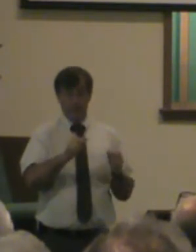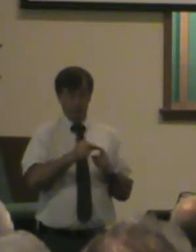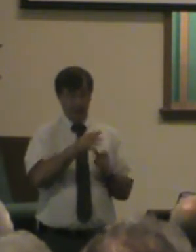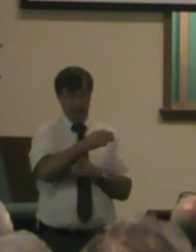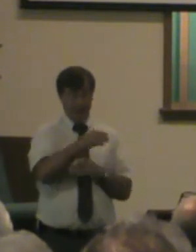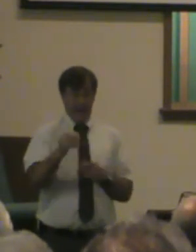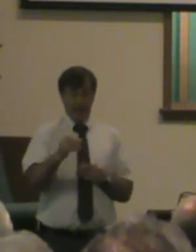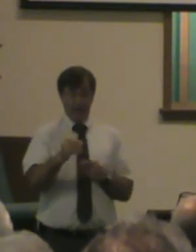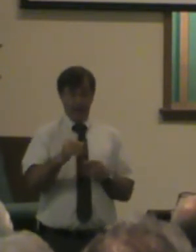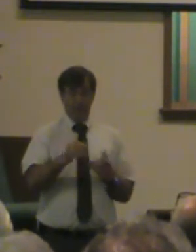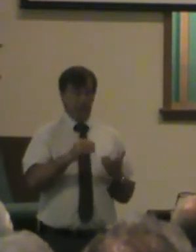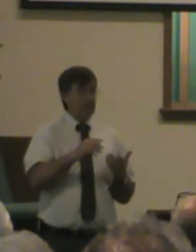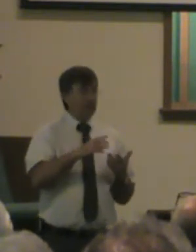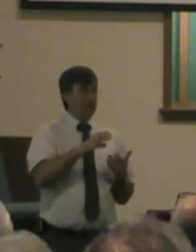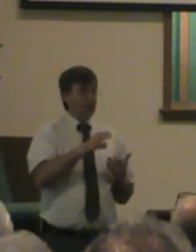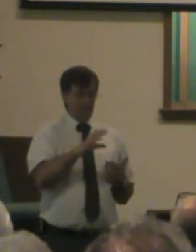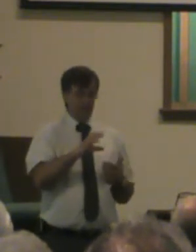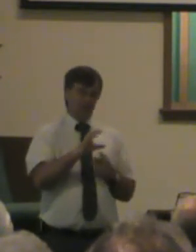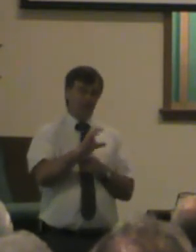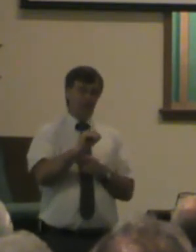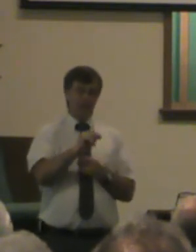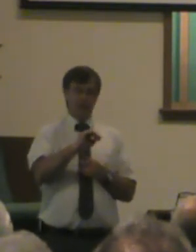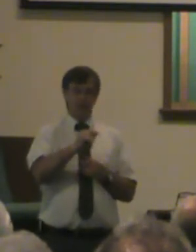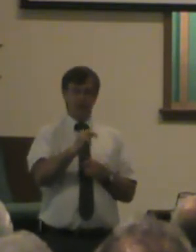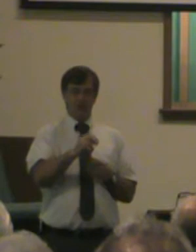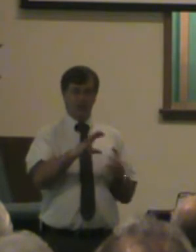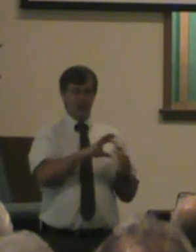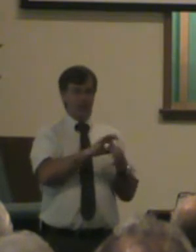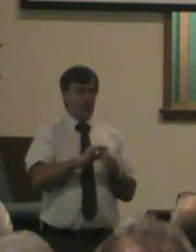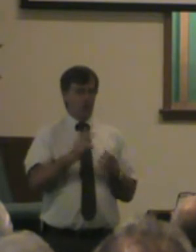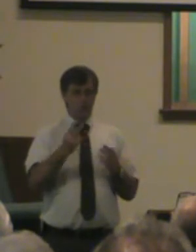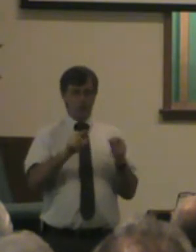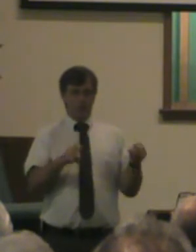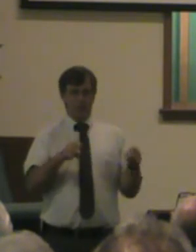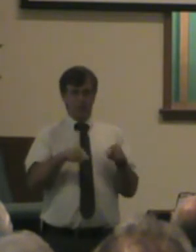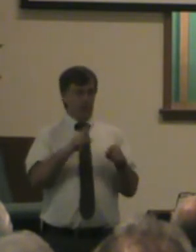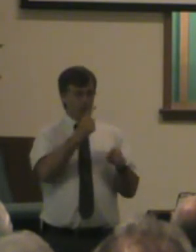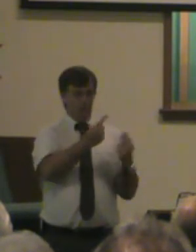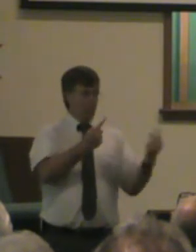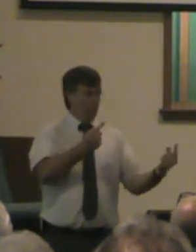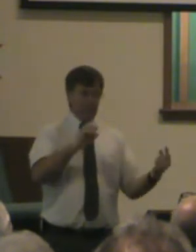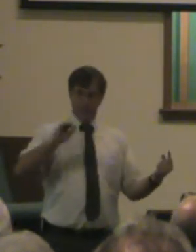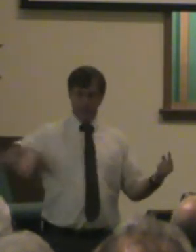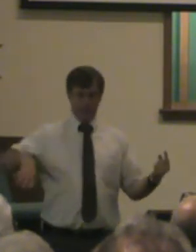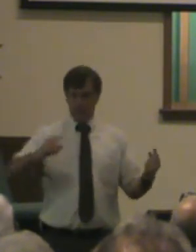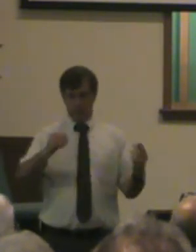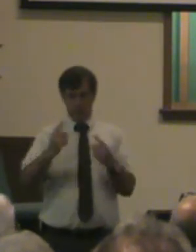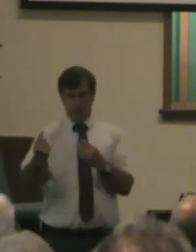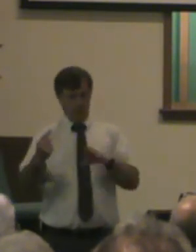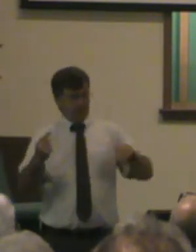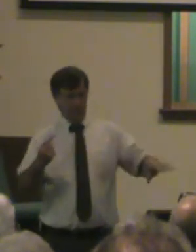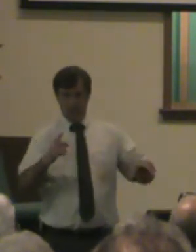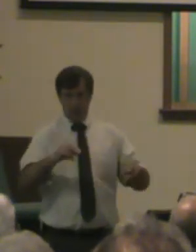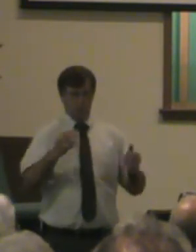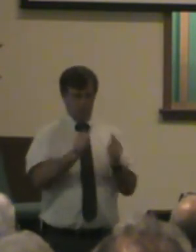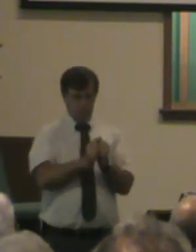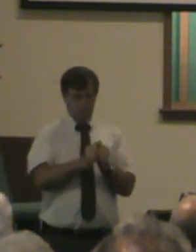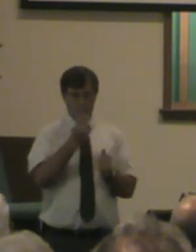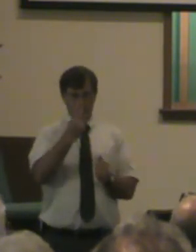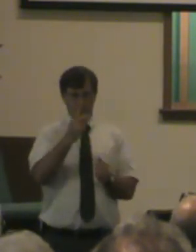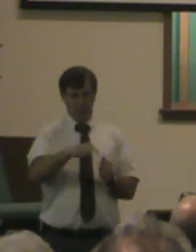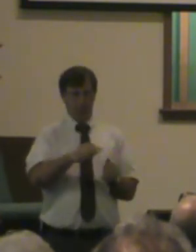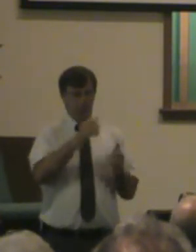Conjunction, junction, what's your function? Function, okay, conjunction, it joins quite a bit together. You cannot have one without the other. That's right. Believe and